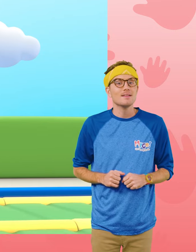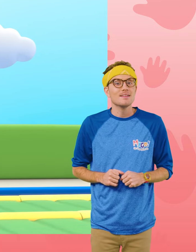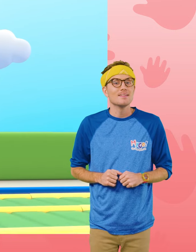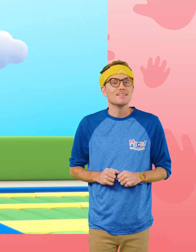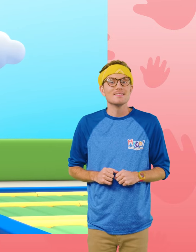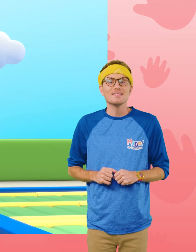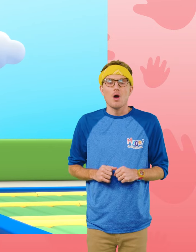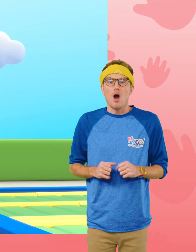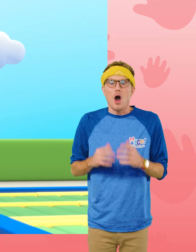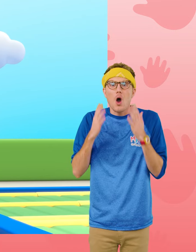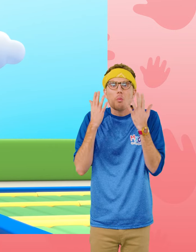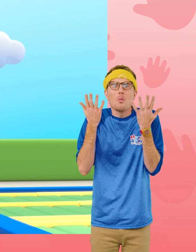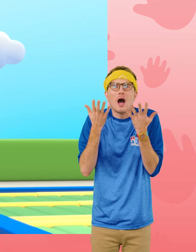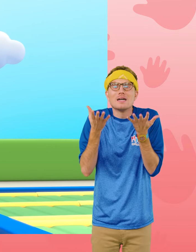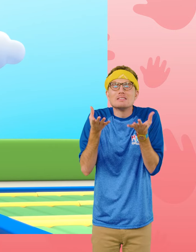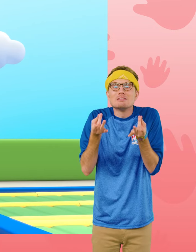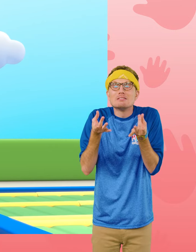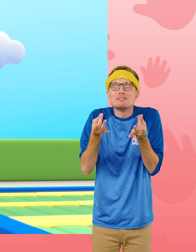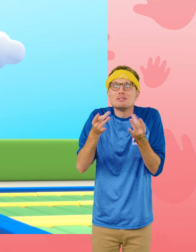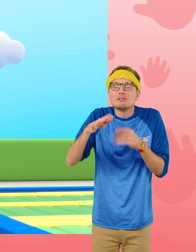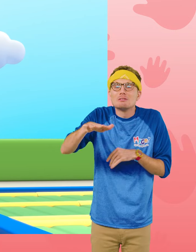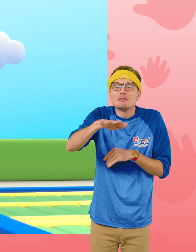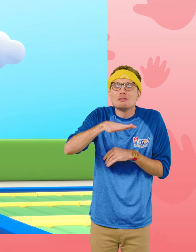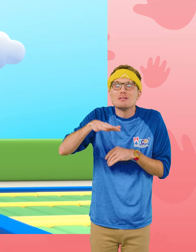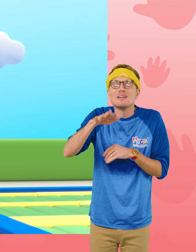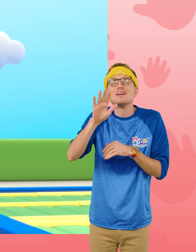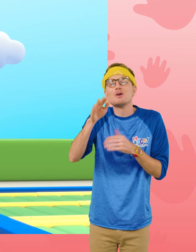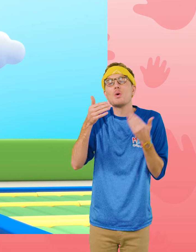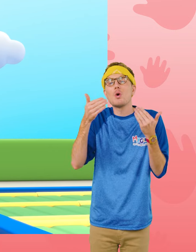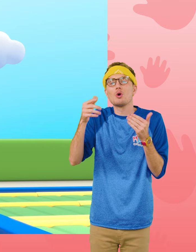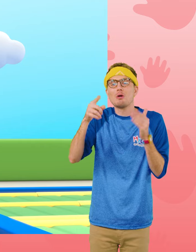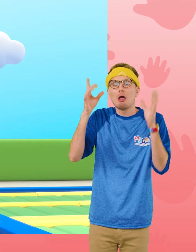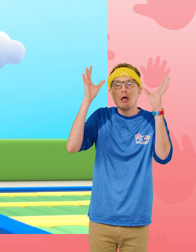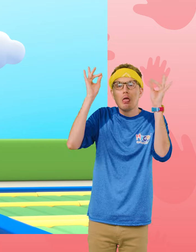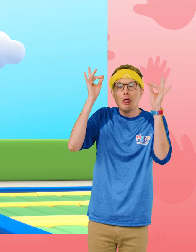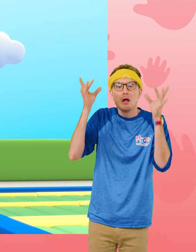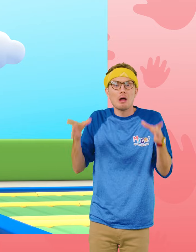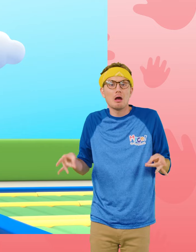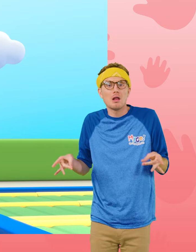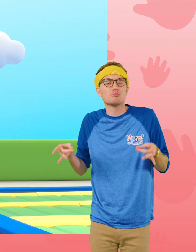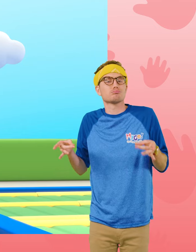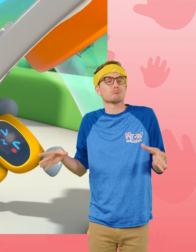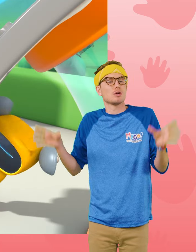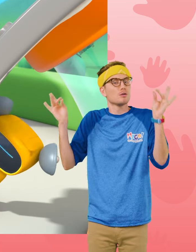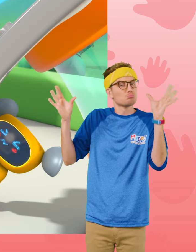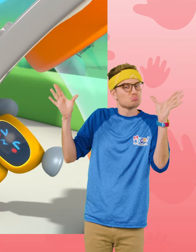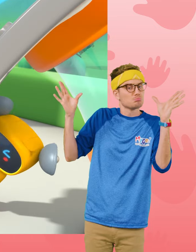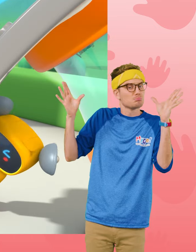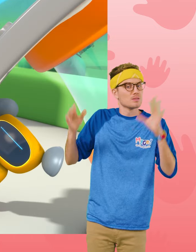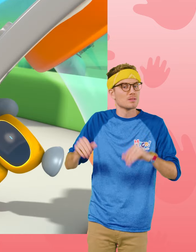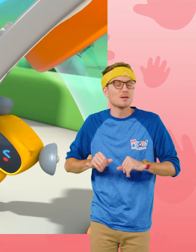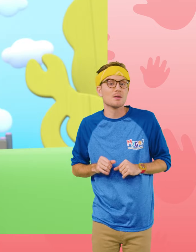Oh dear, what a sticky situation. Let's get you free before the glue sets completely.